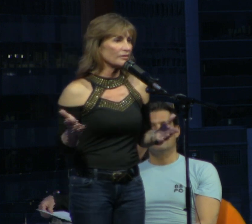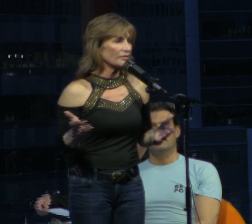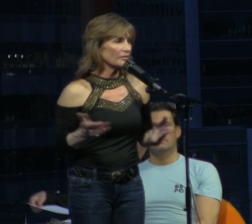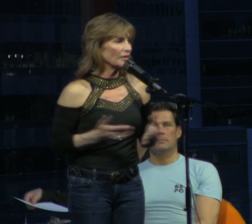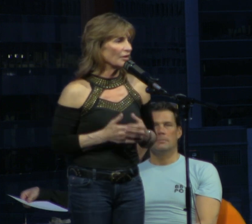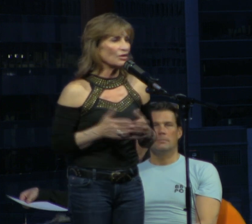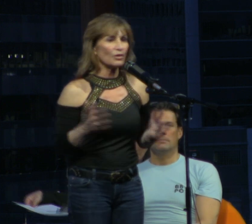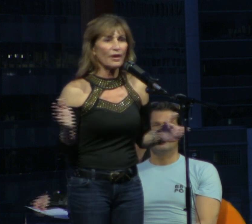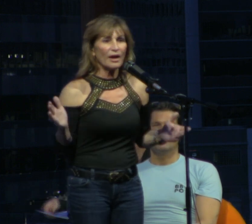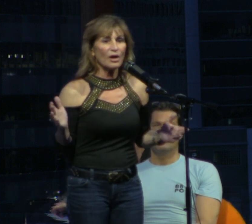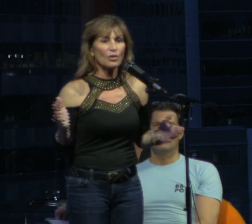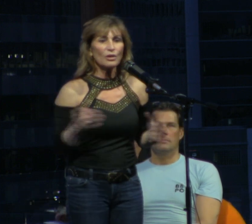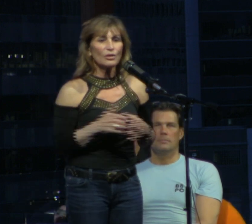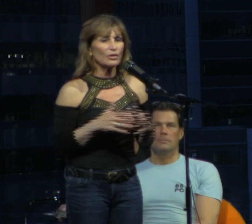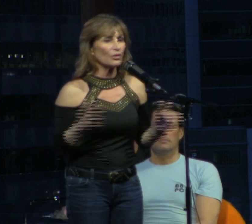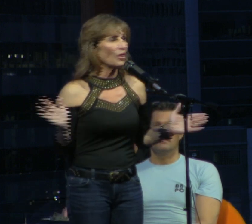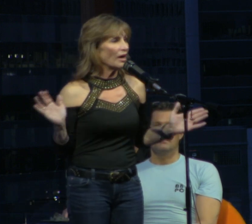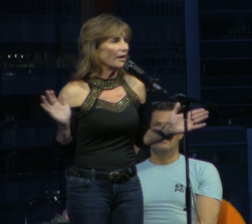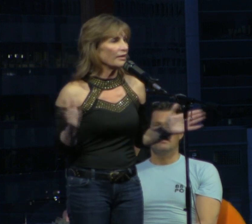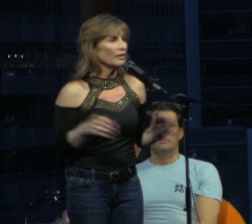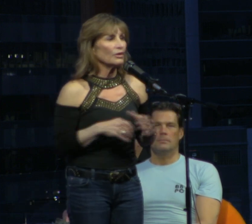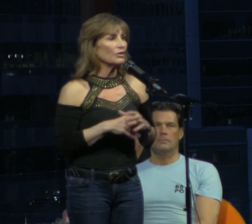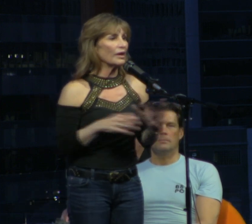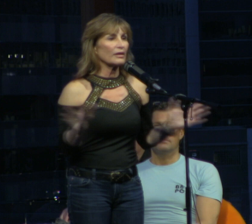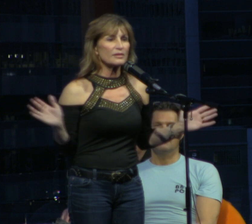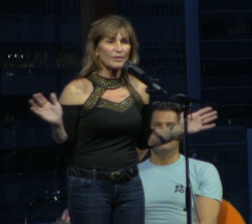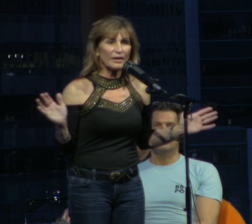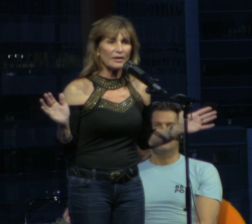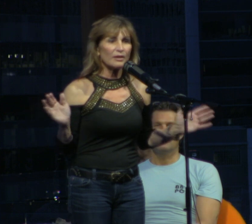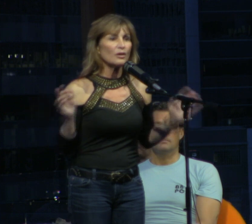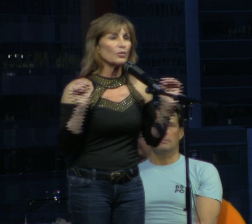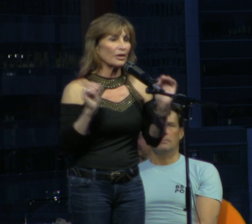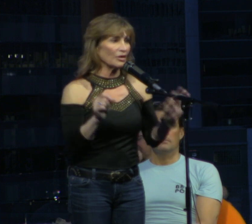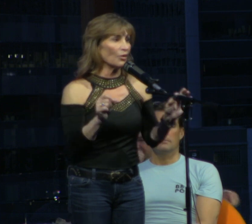of it. And you don't know how, you don't know why, you can't